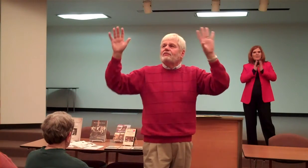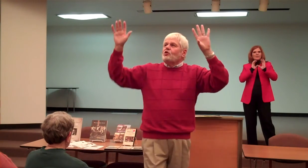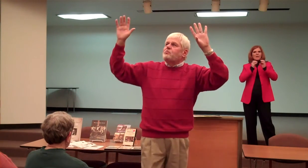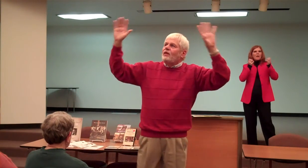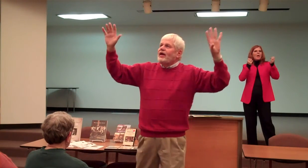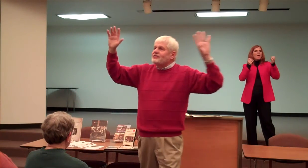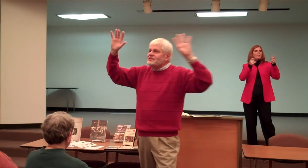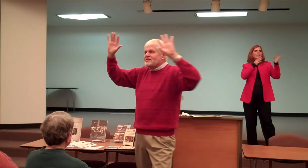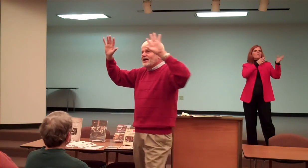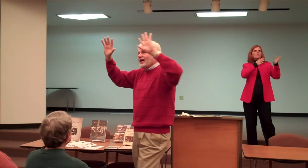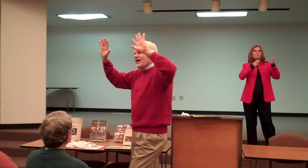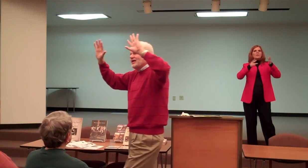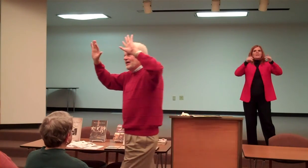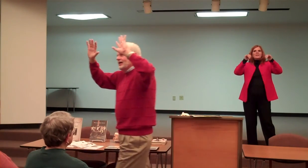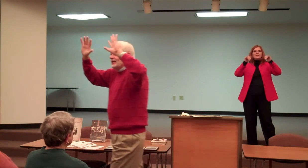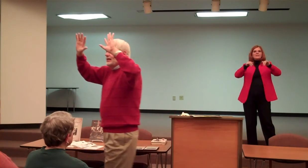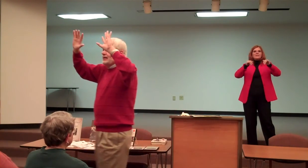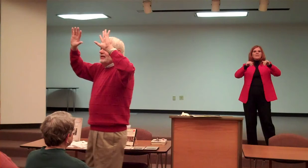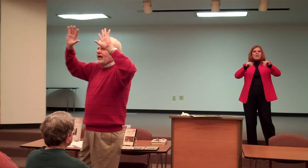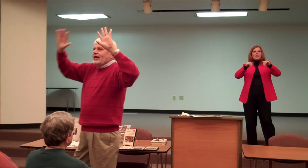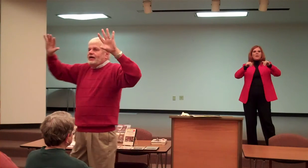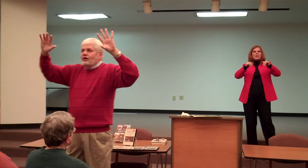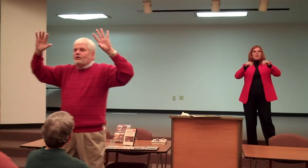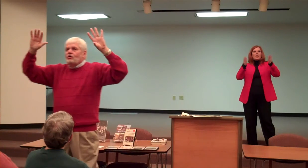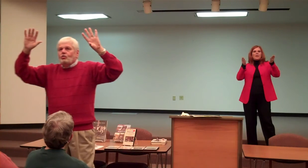okay, how many of you plan to stay